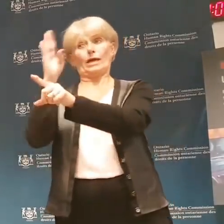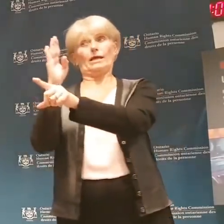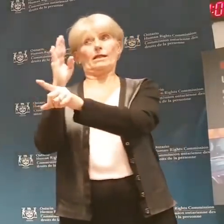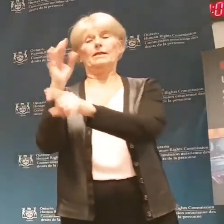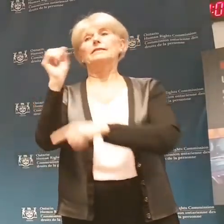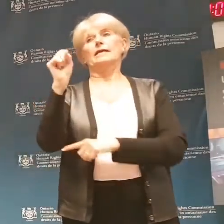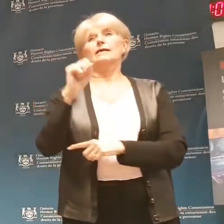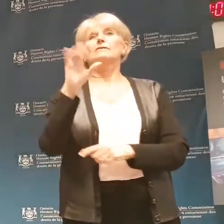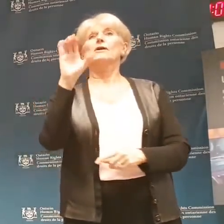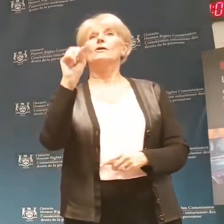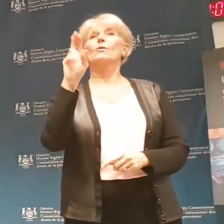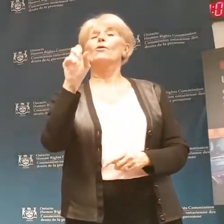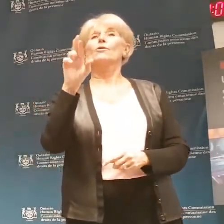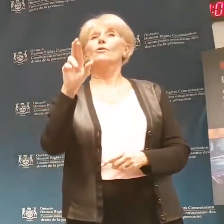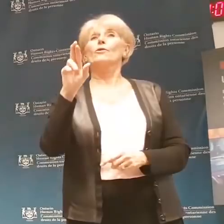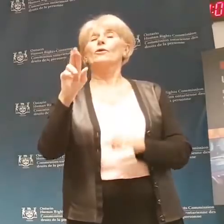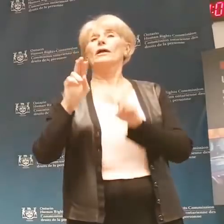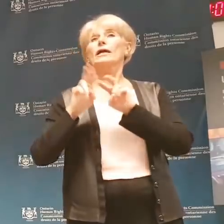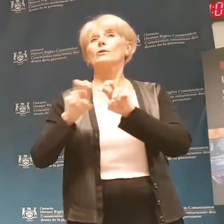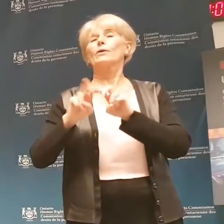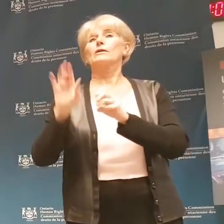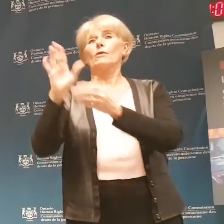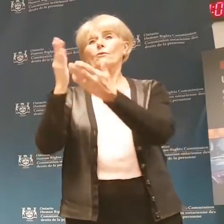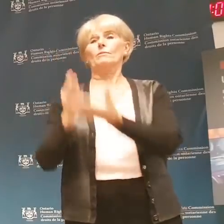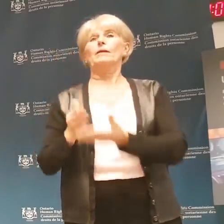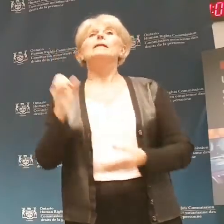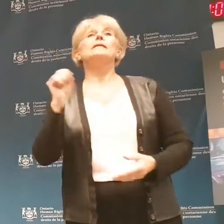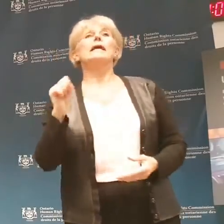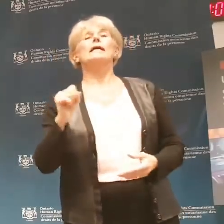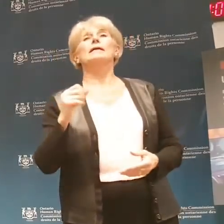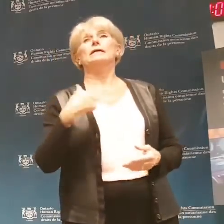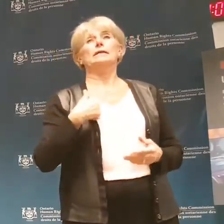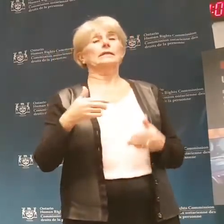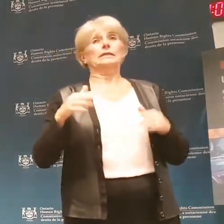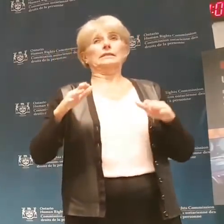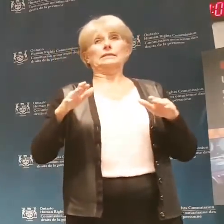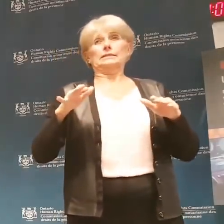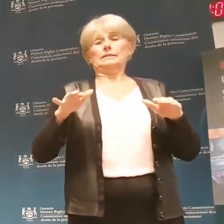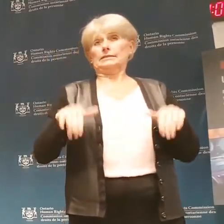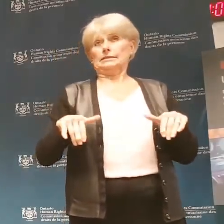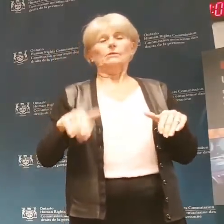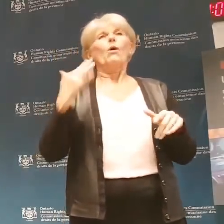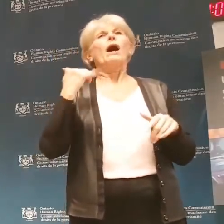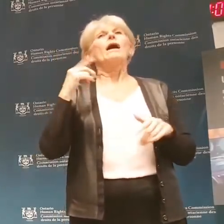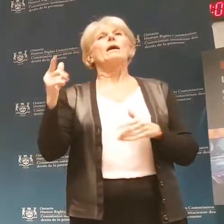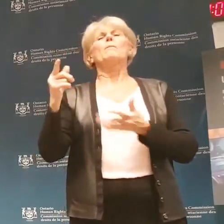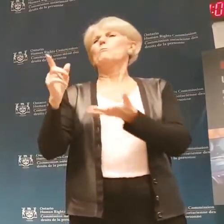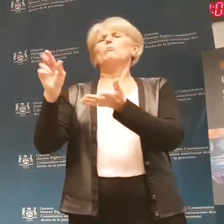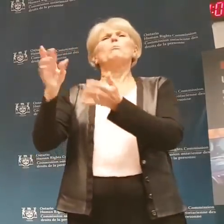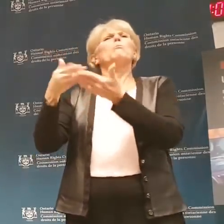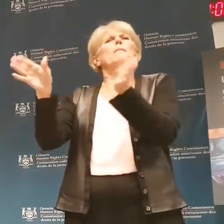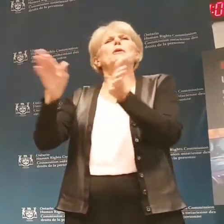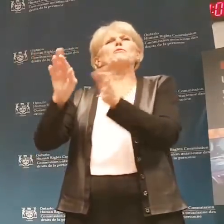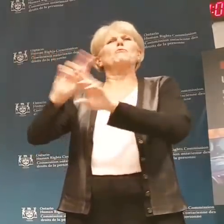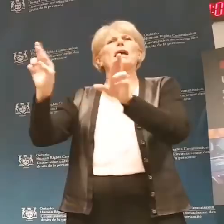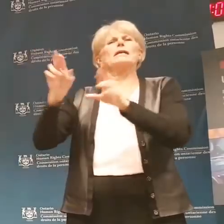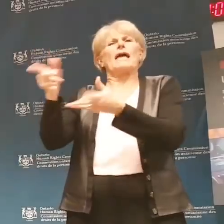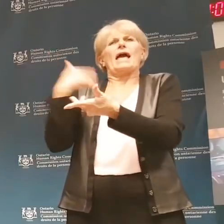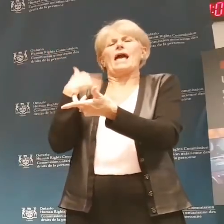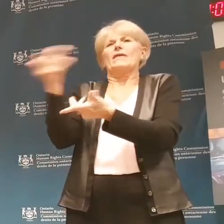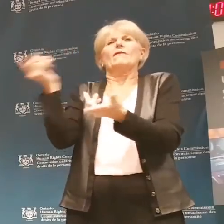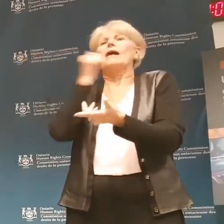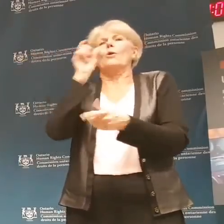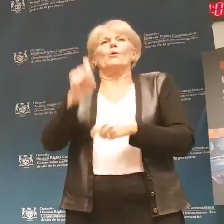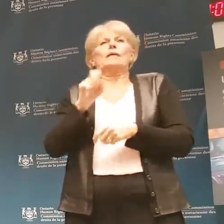at coroner's inquest recommendations. The reason we haven't outlined them here is because they're publicly available, and so we don't need to use